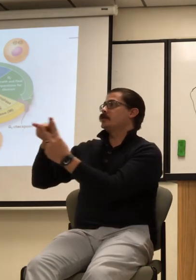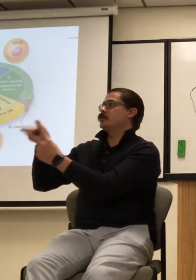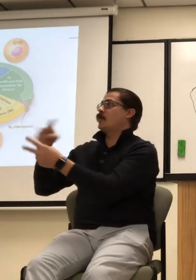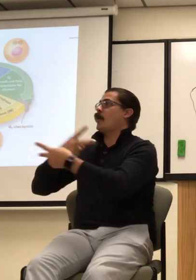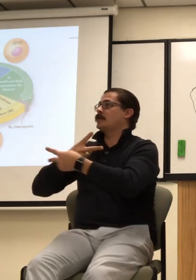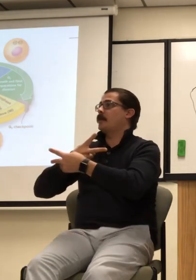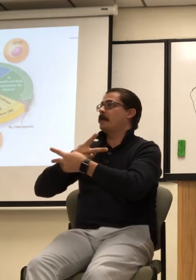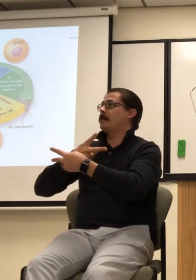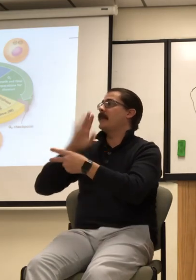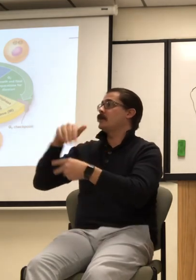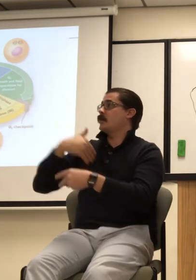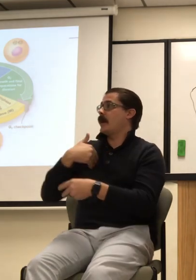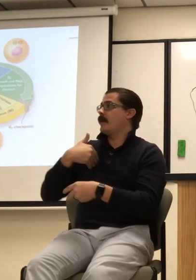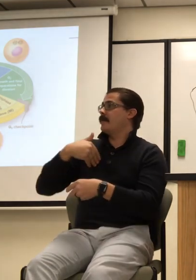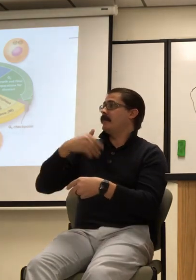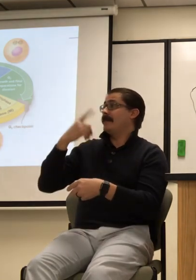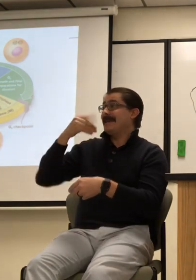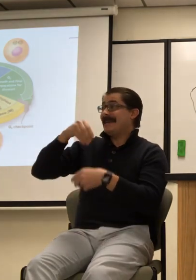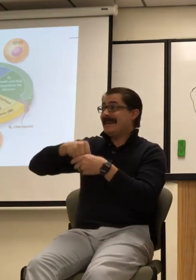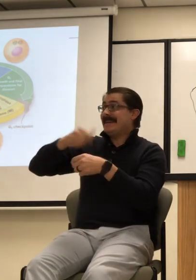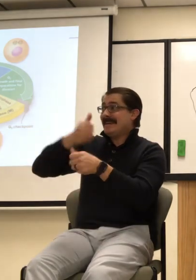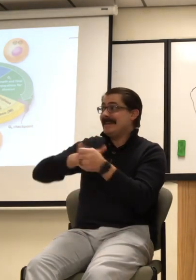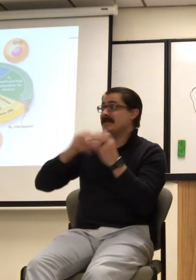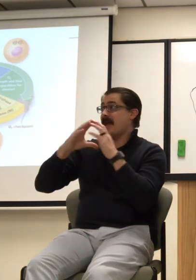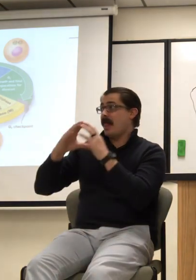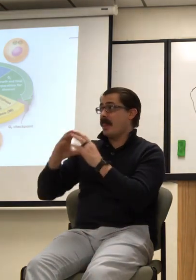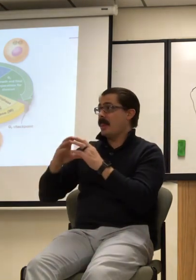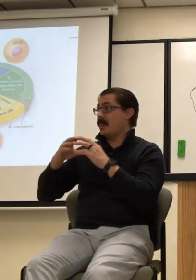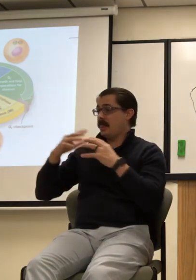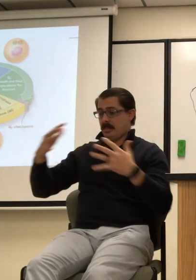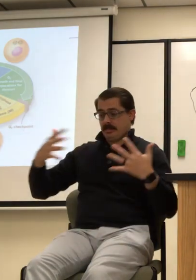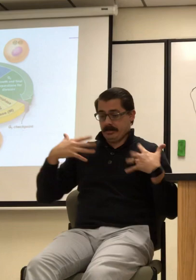you have in every cell of your body.